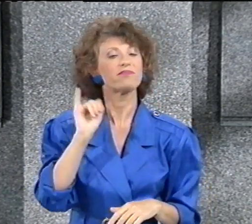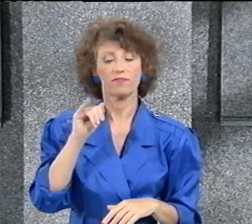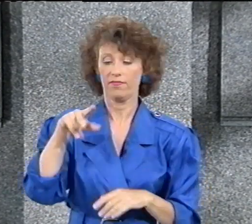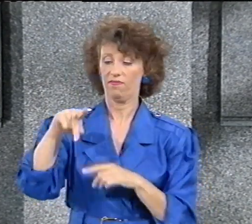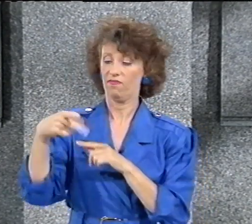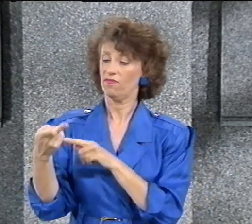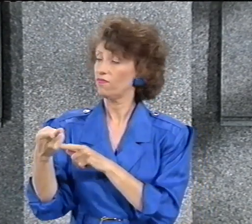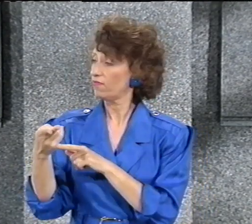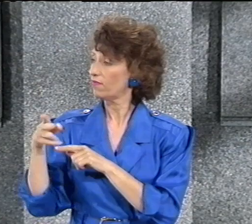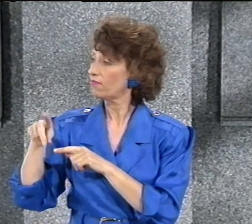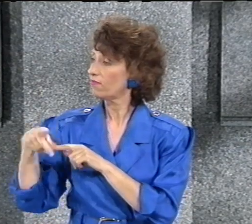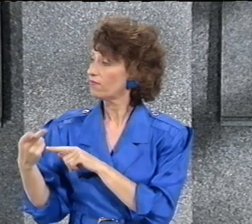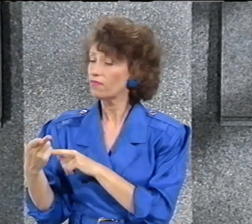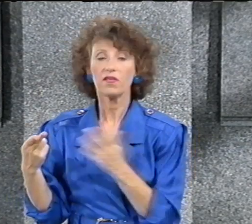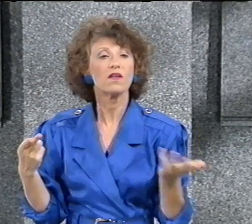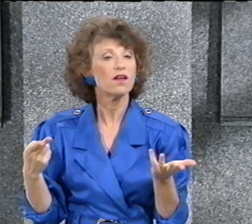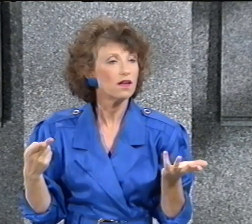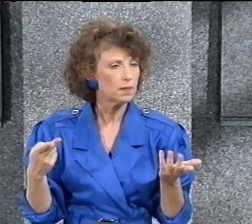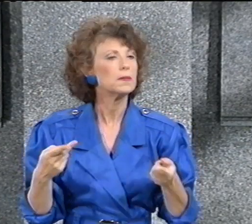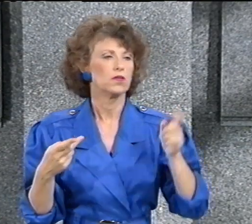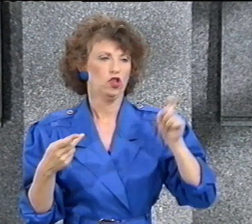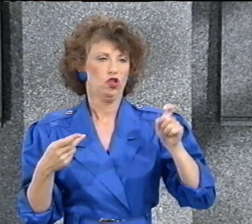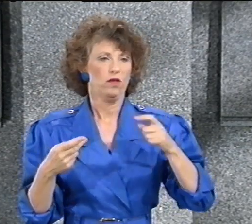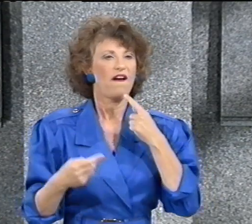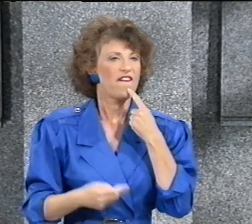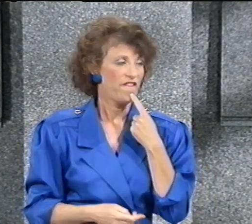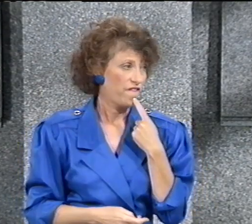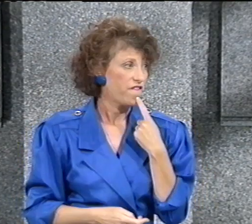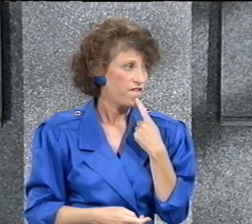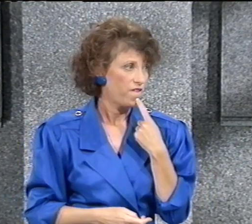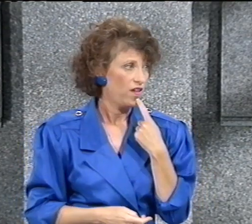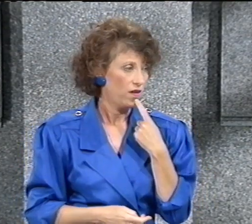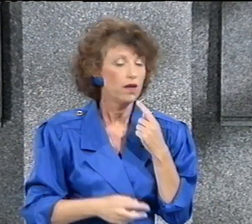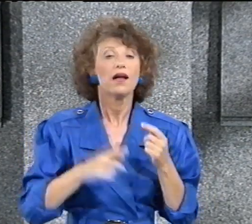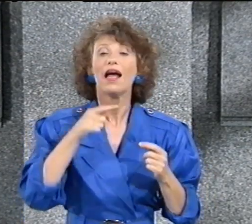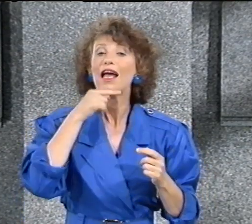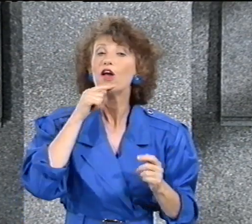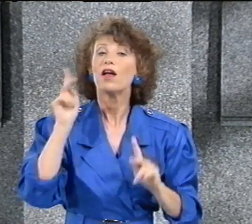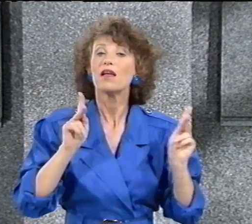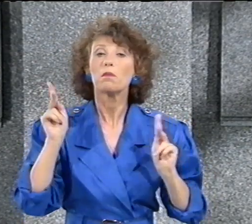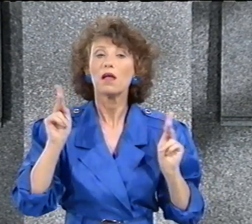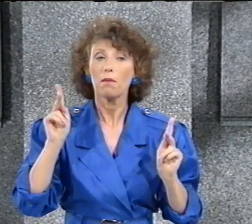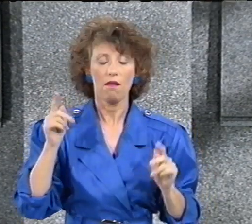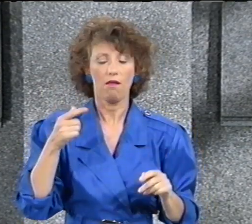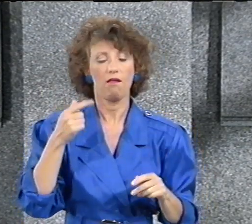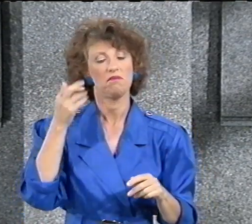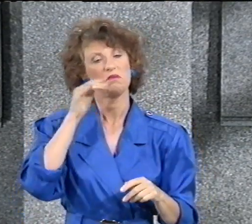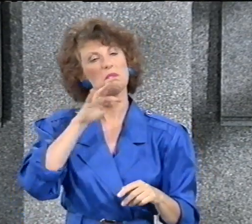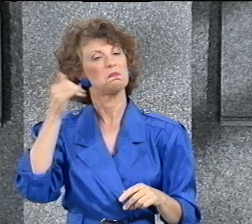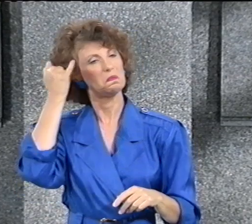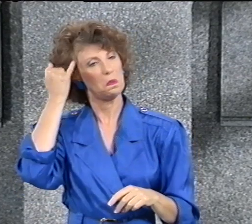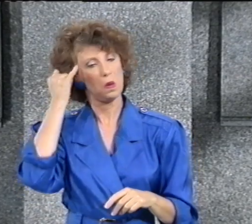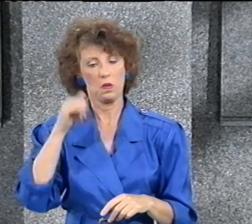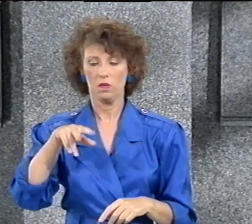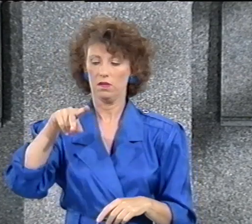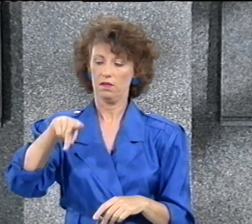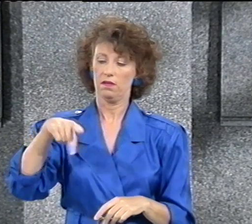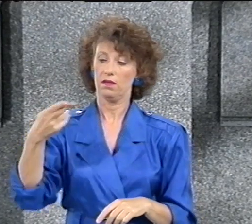even the way they are spelled. For example, PH is normally pronounced as an F sound. However, in